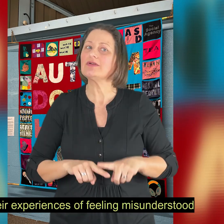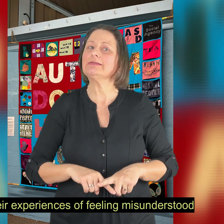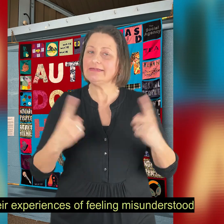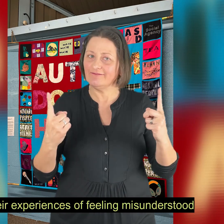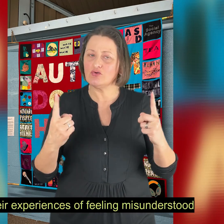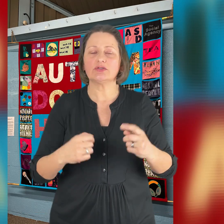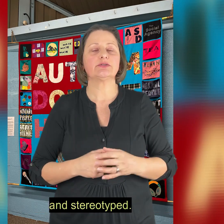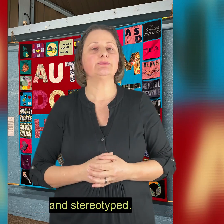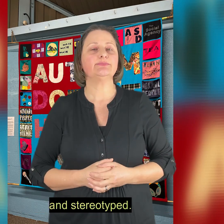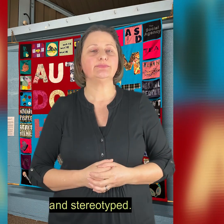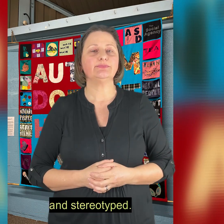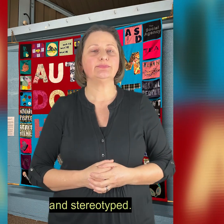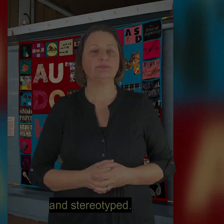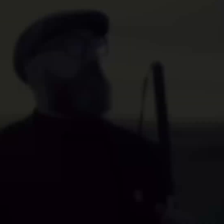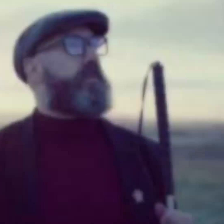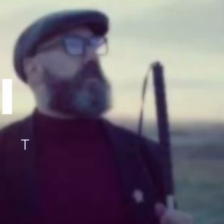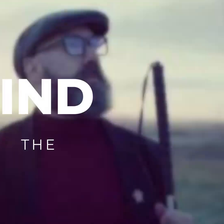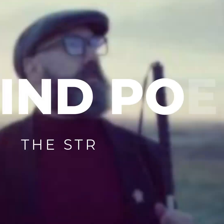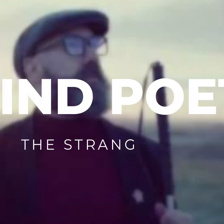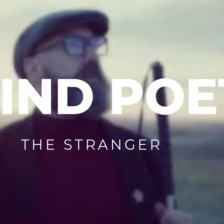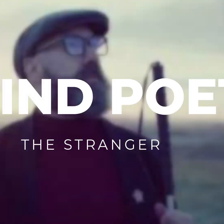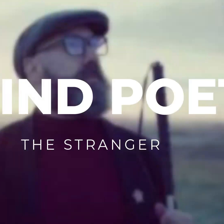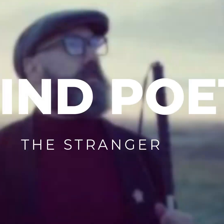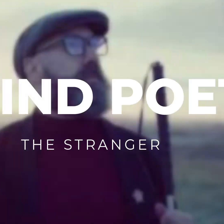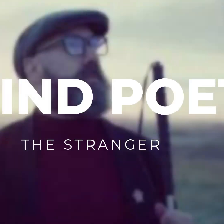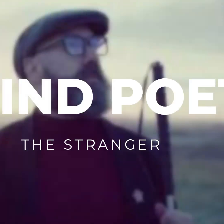feeling misunderstood and stereotyped.